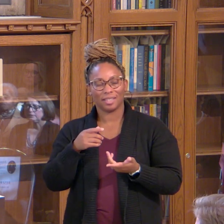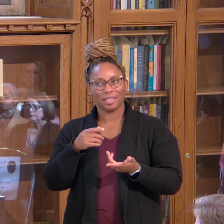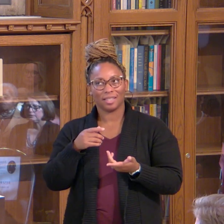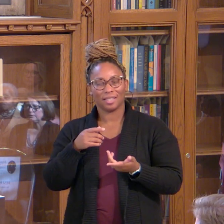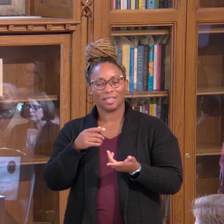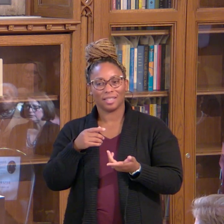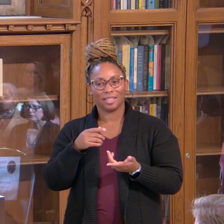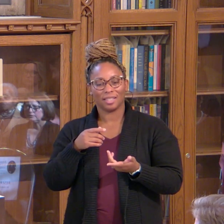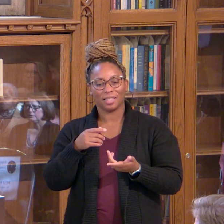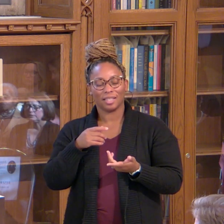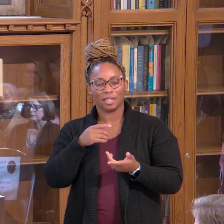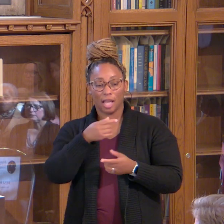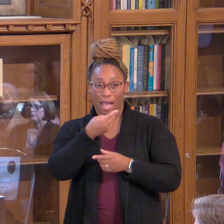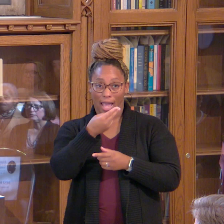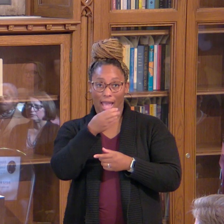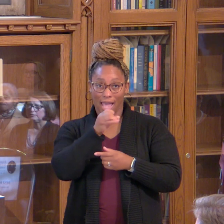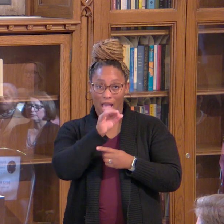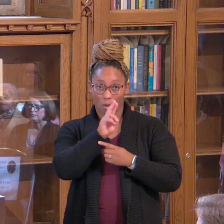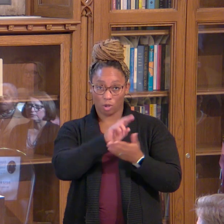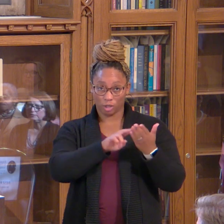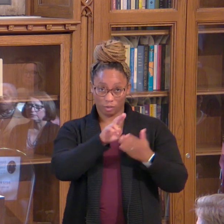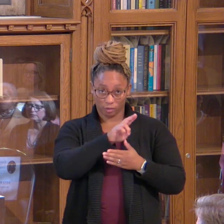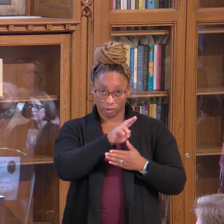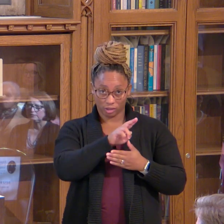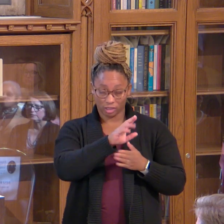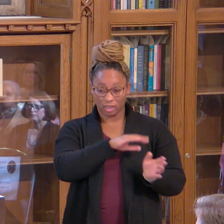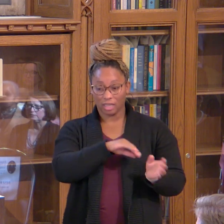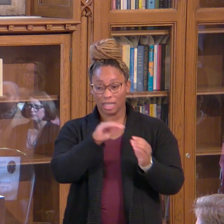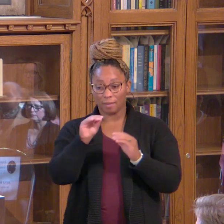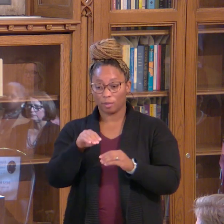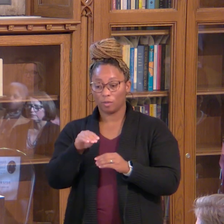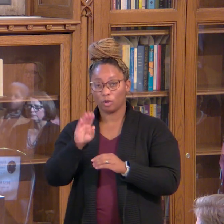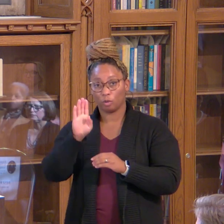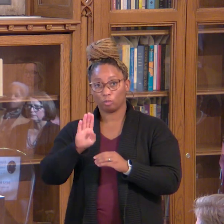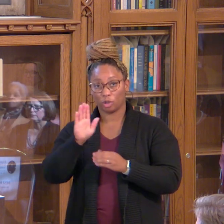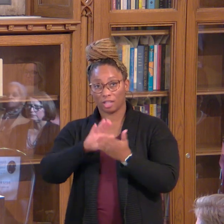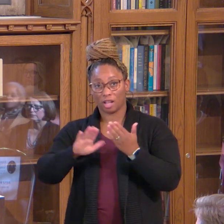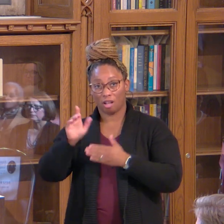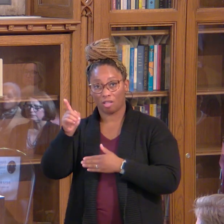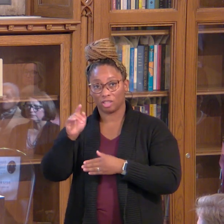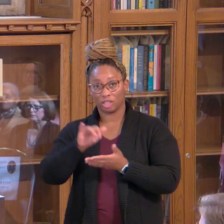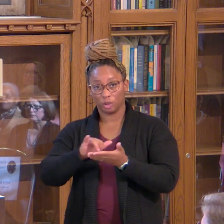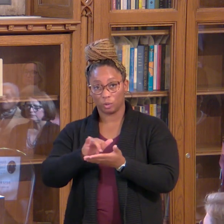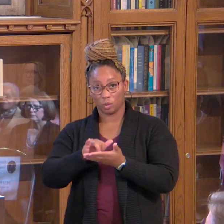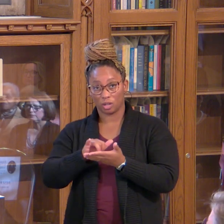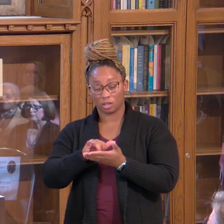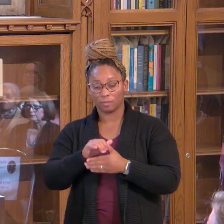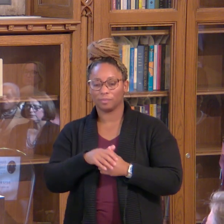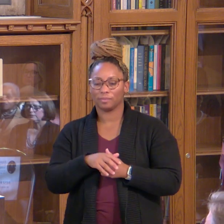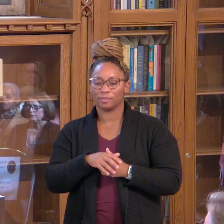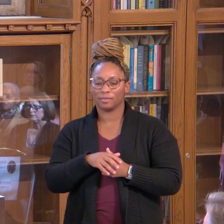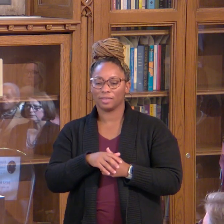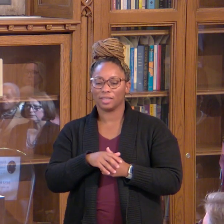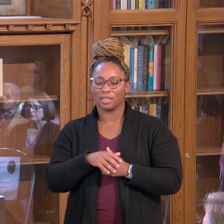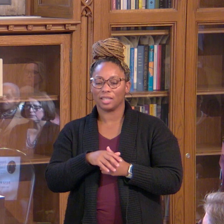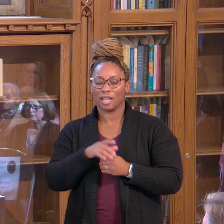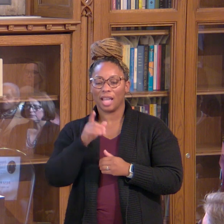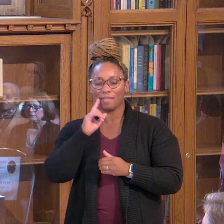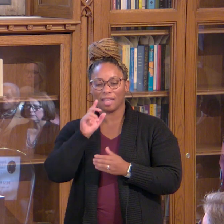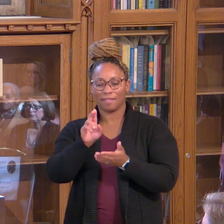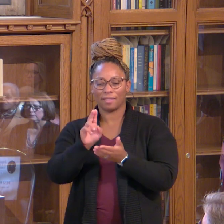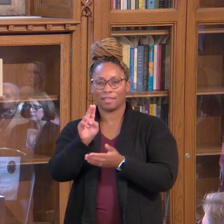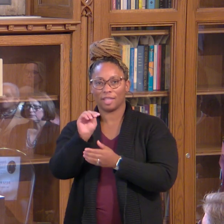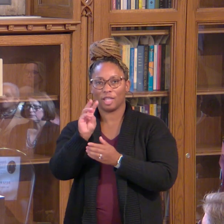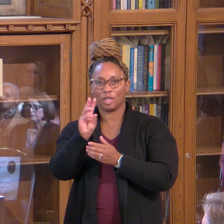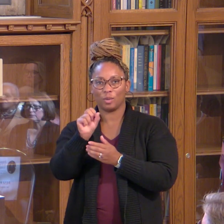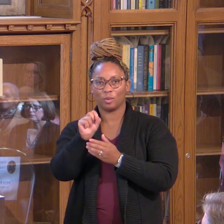from Howard in 1956 to Brooklyn College in New York that makes the headline lines how many of